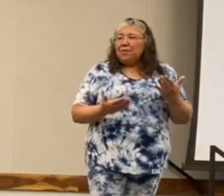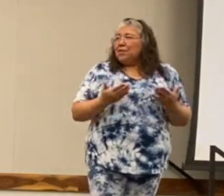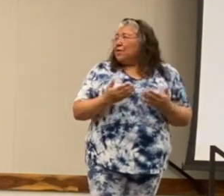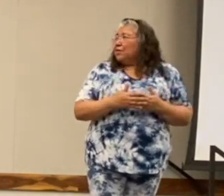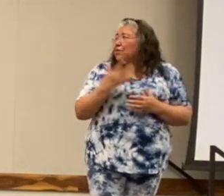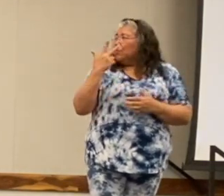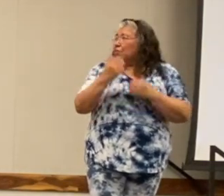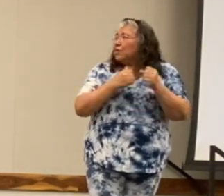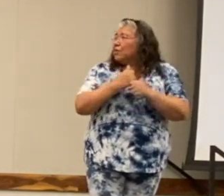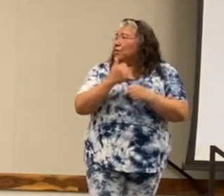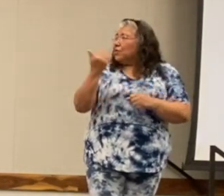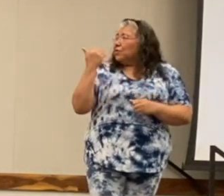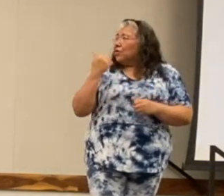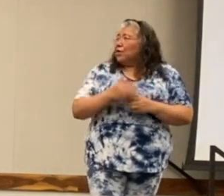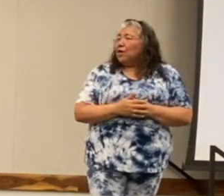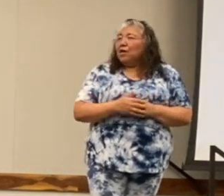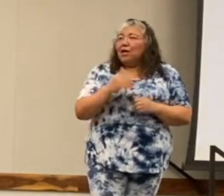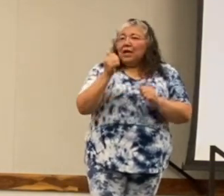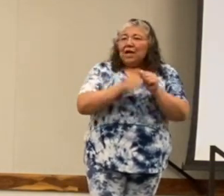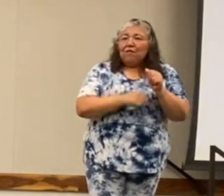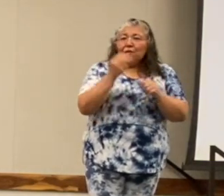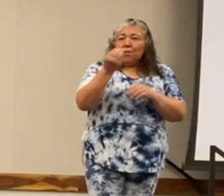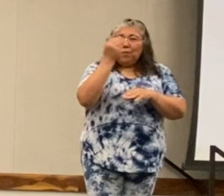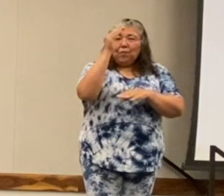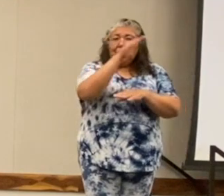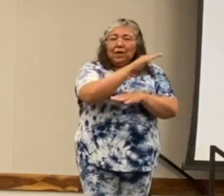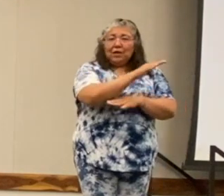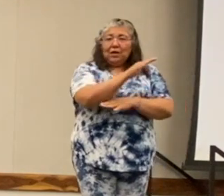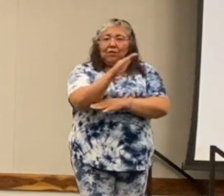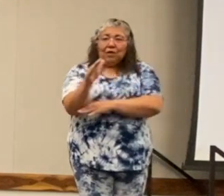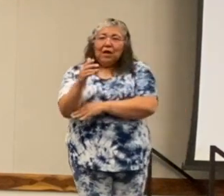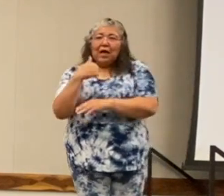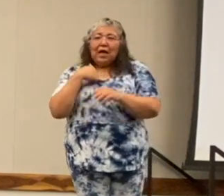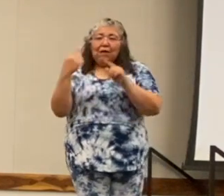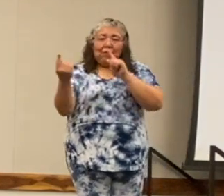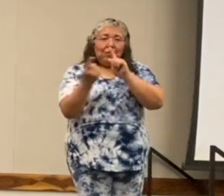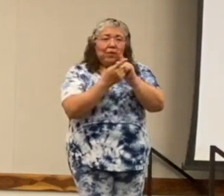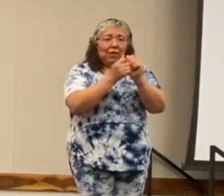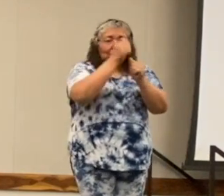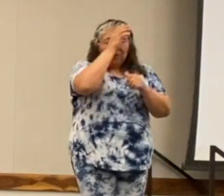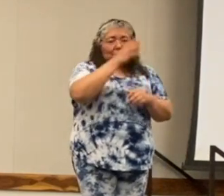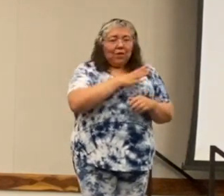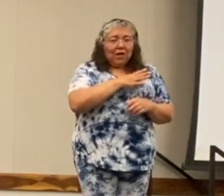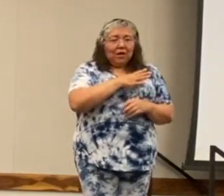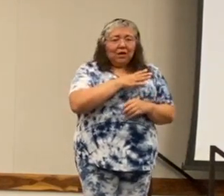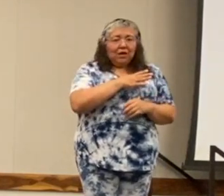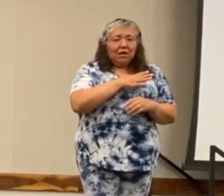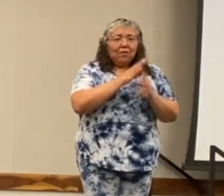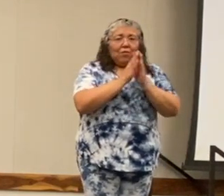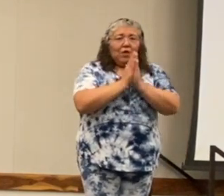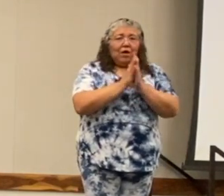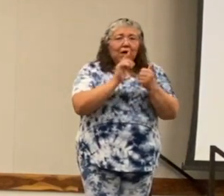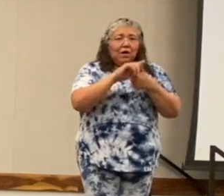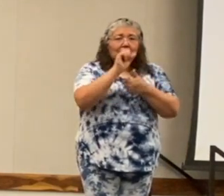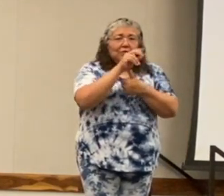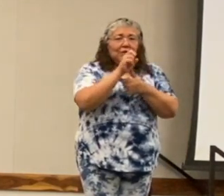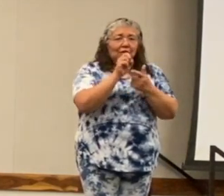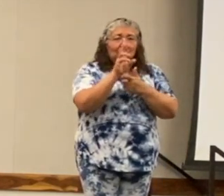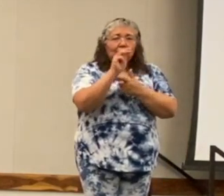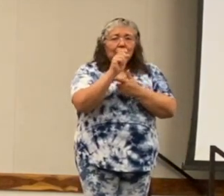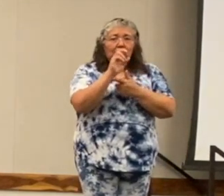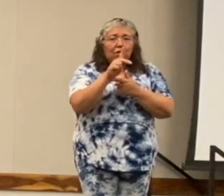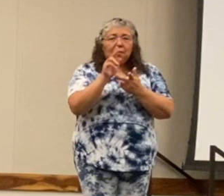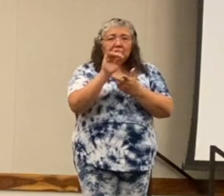about 3 years ago, every Monday afternoon, I would meet with some men to pray. Steve, Mark,